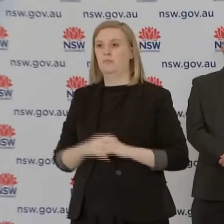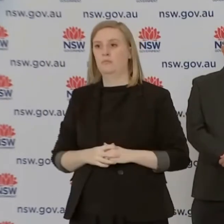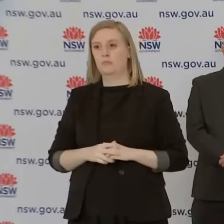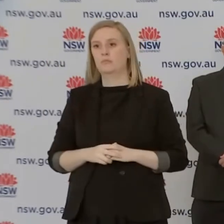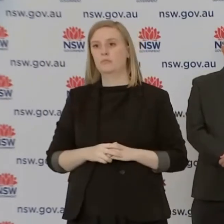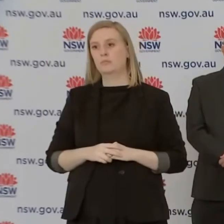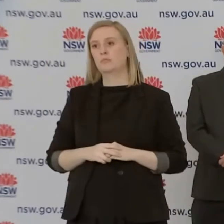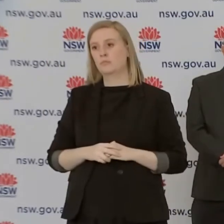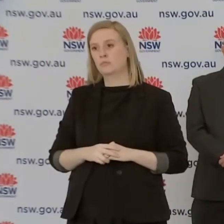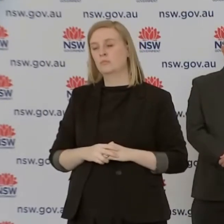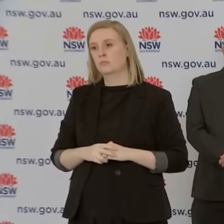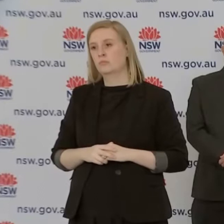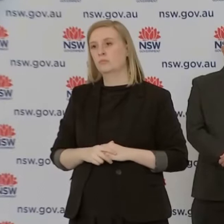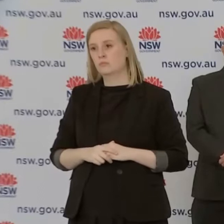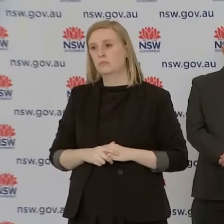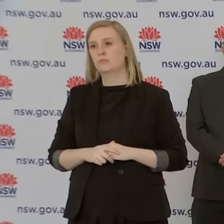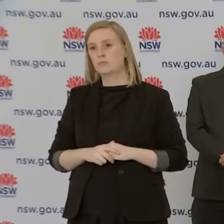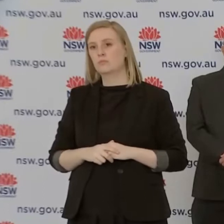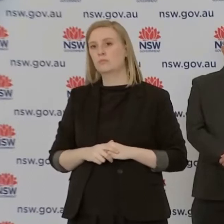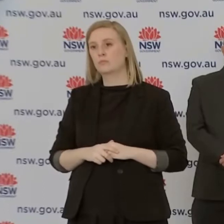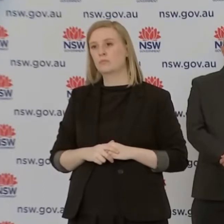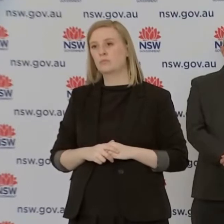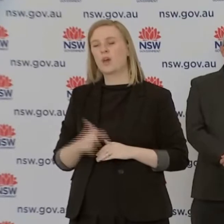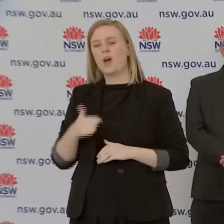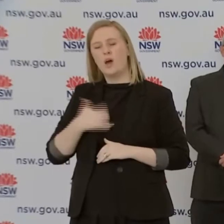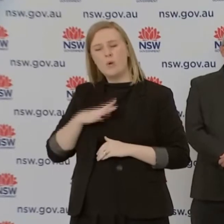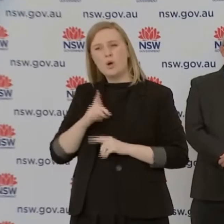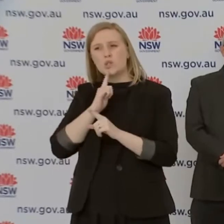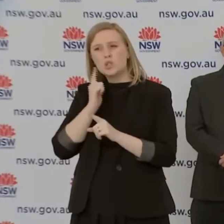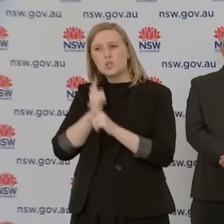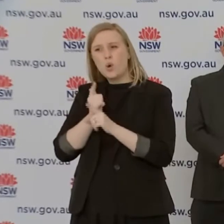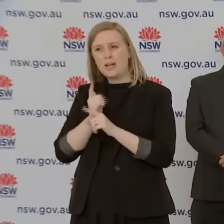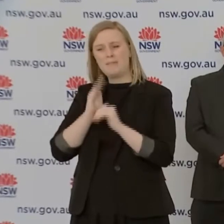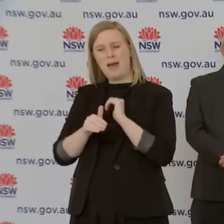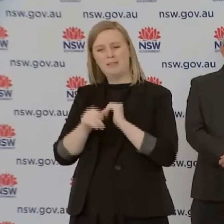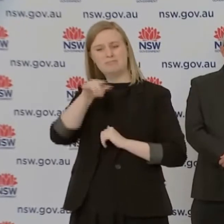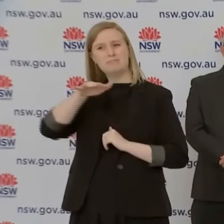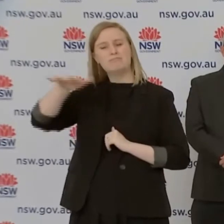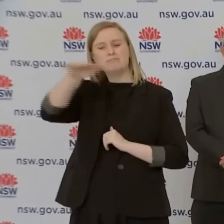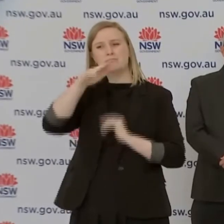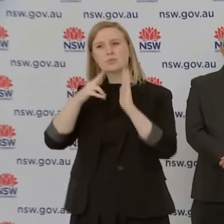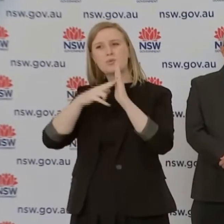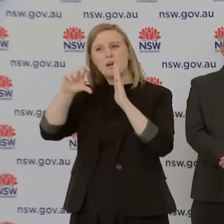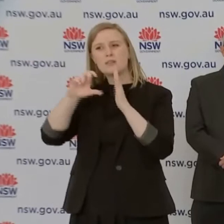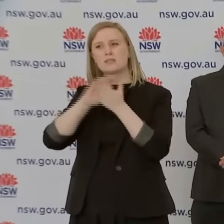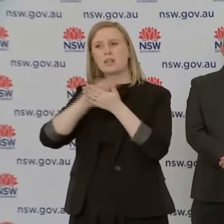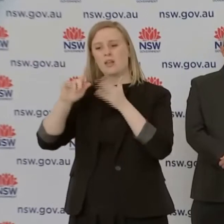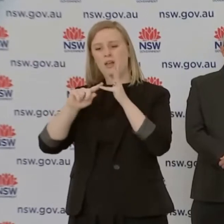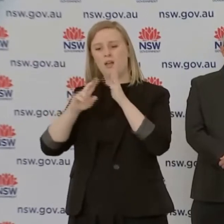Also just wanted to highlight the fact that we are very concerned about the fact that we've had a sewage detection in the